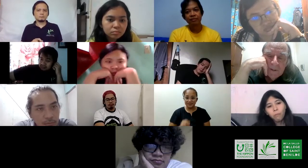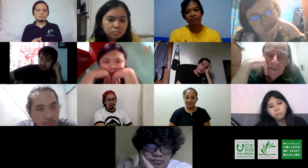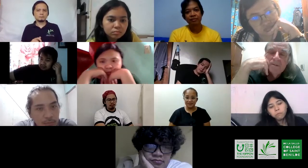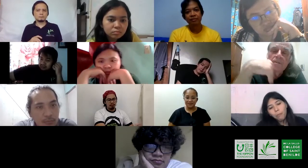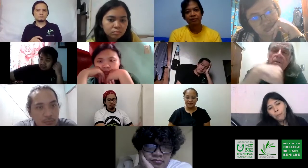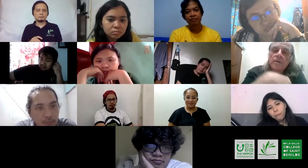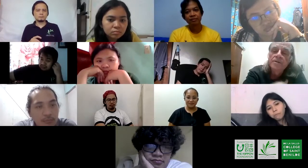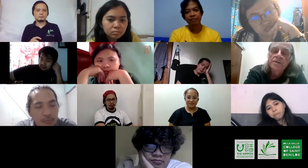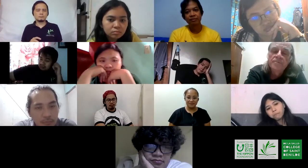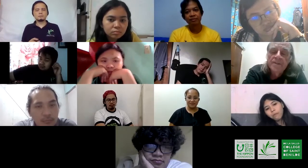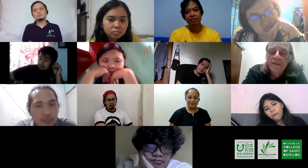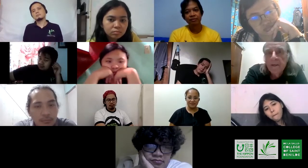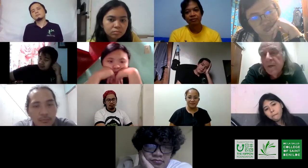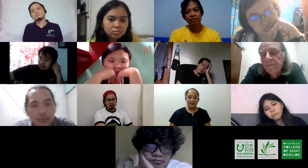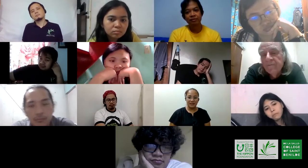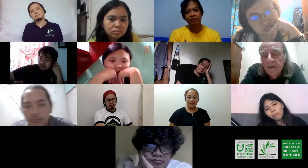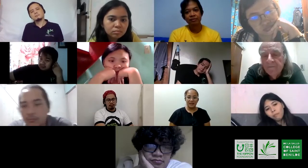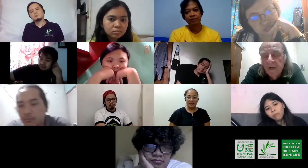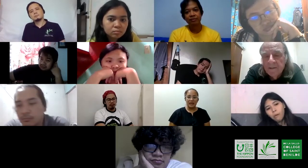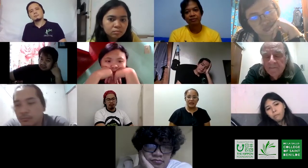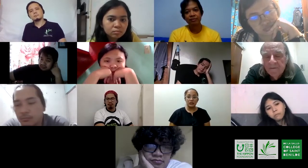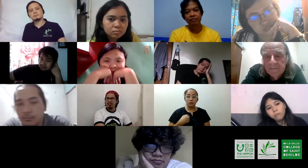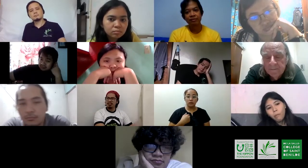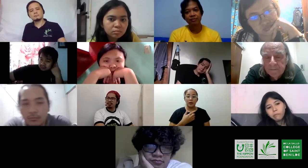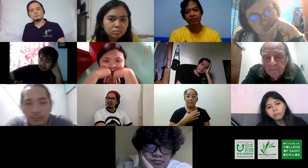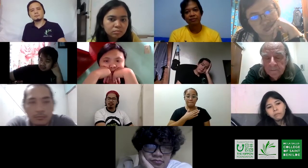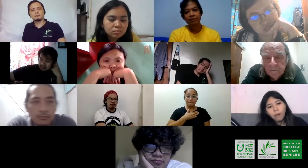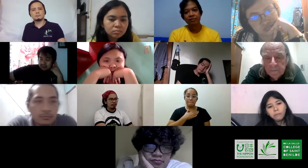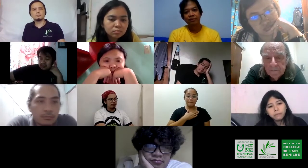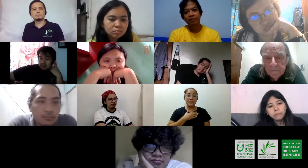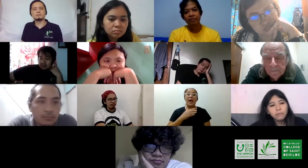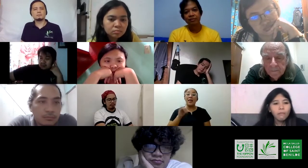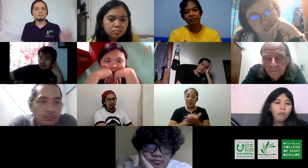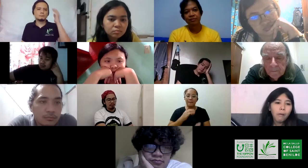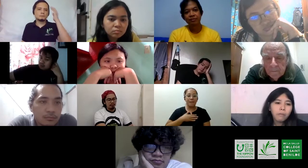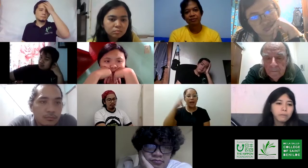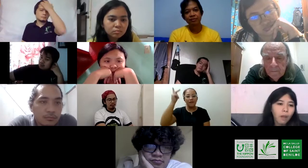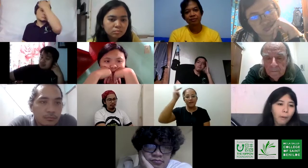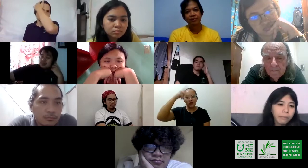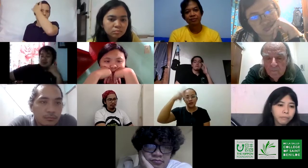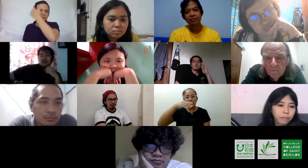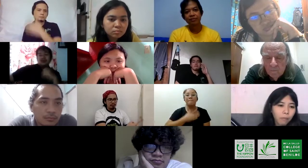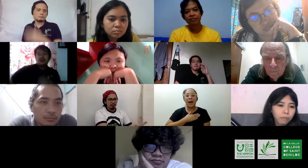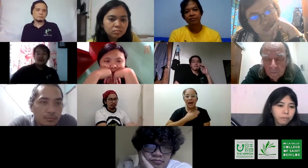So this is, this is basically my philosophy.